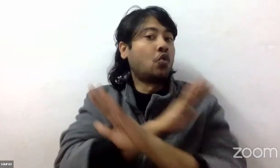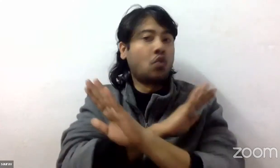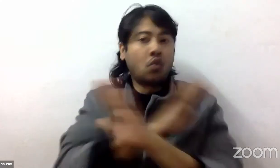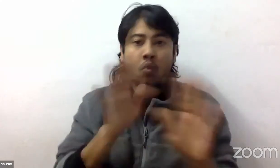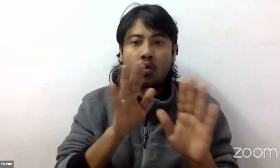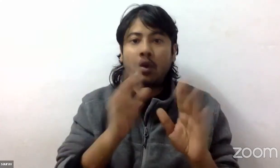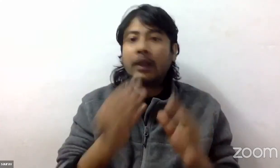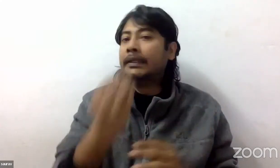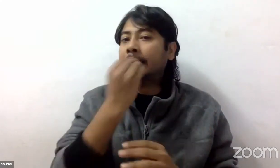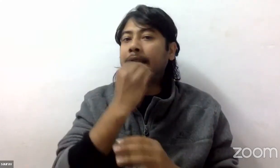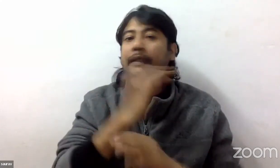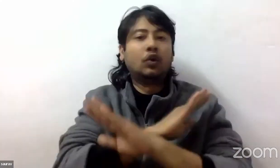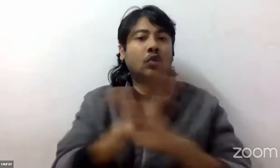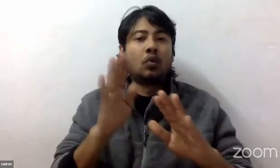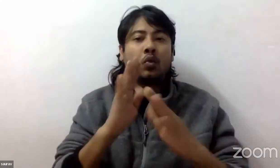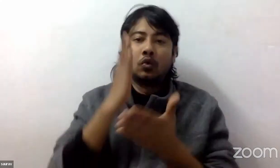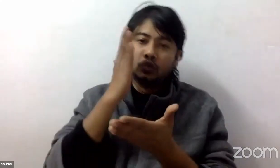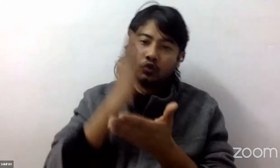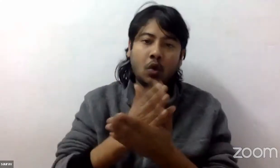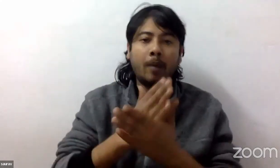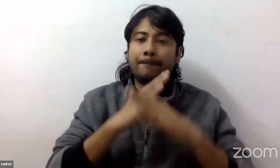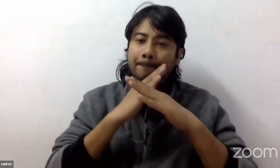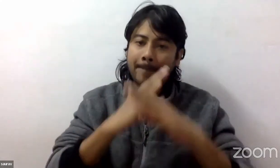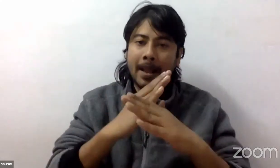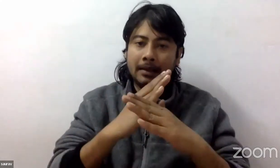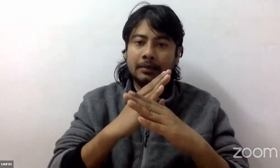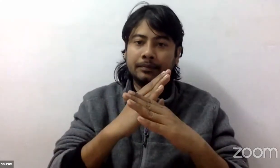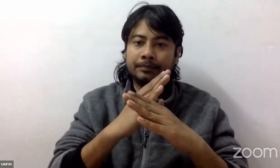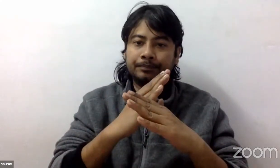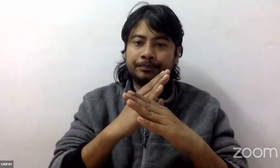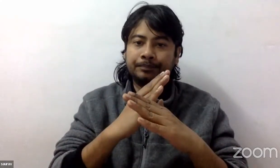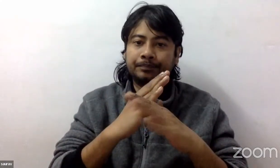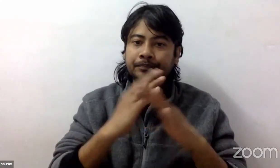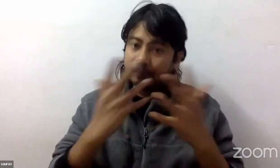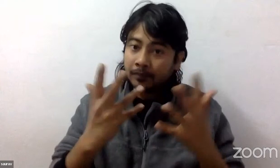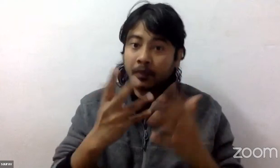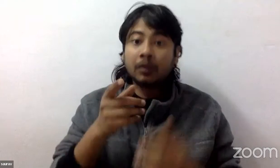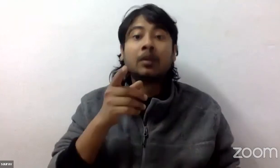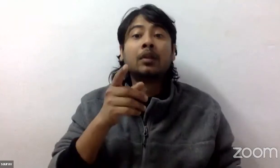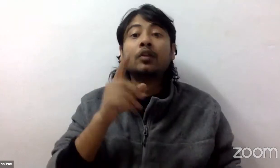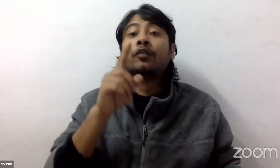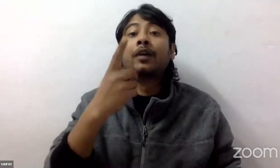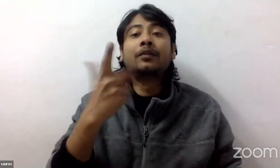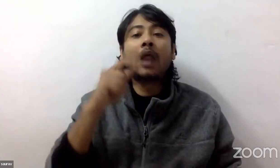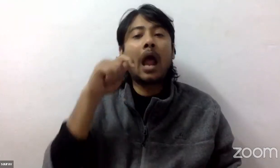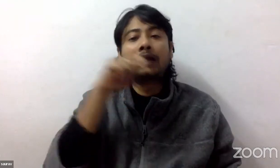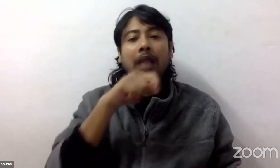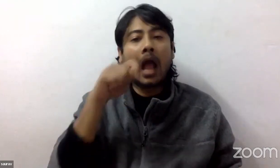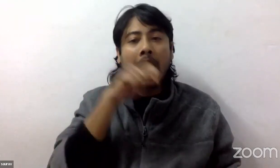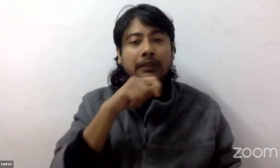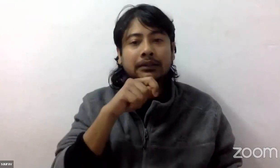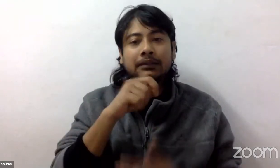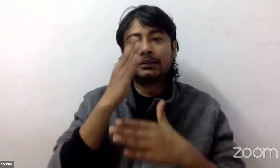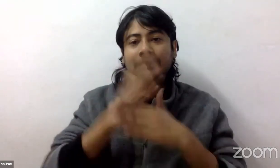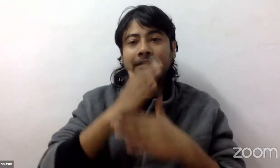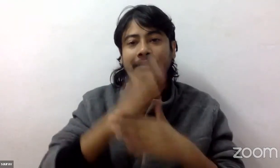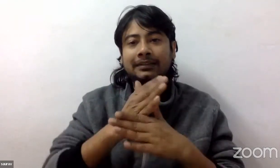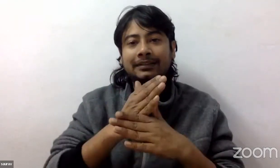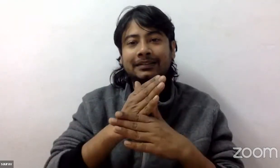to eat. Okay. So obviously no non-vegetarian food. If there are people who are eating non-vegetarian, no non-veg, no